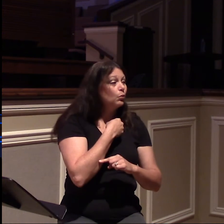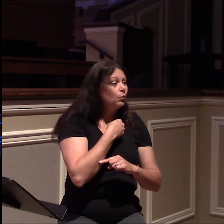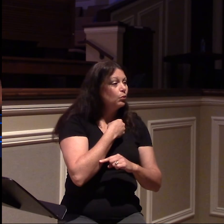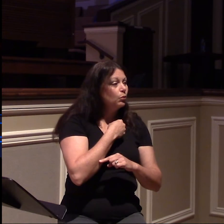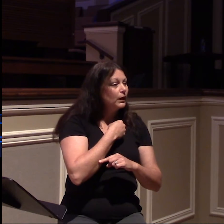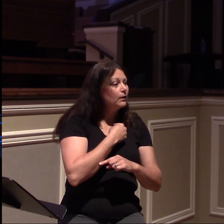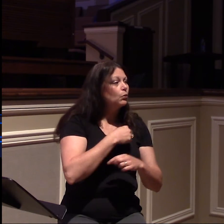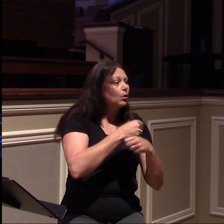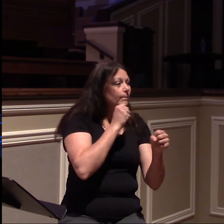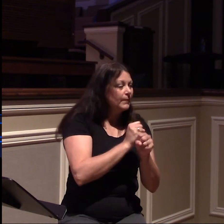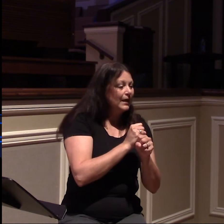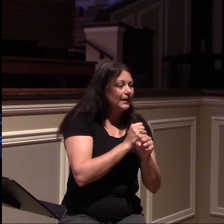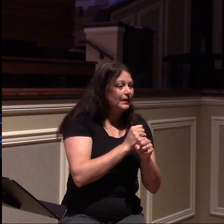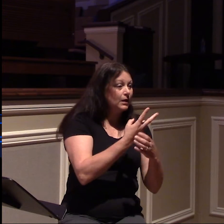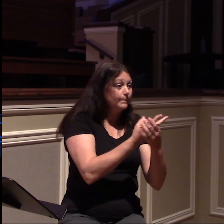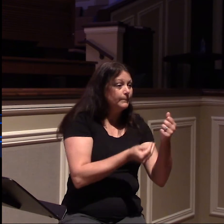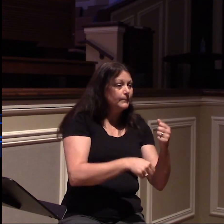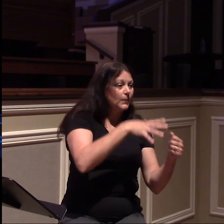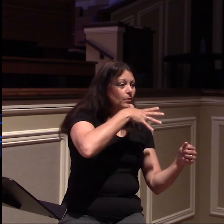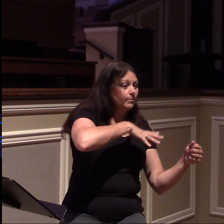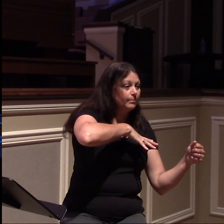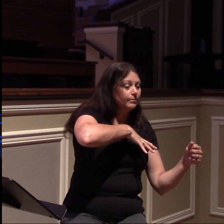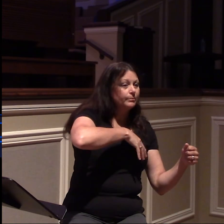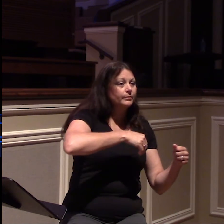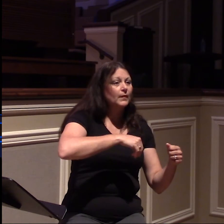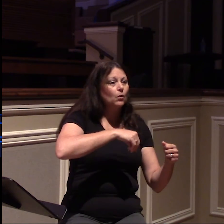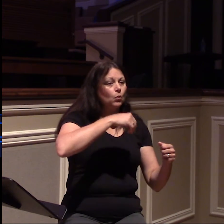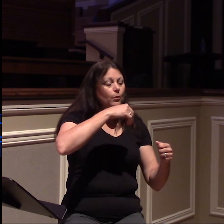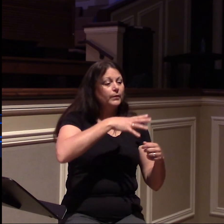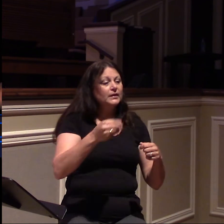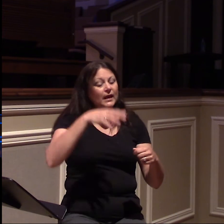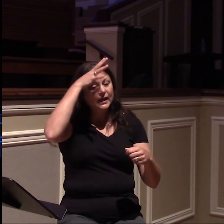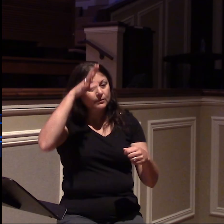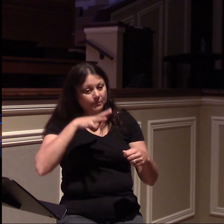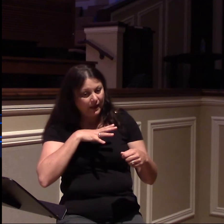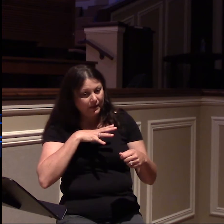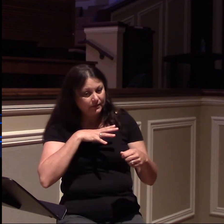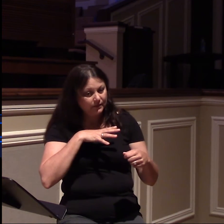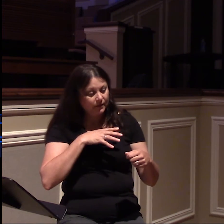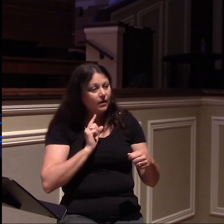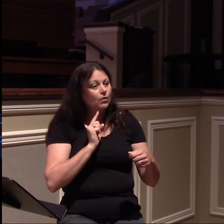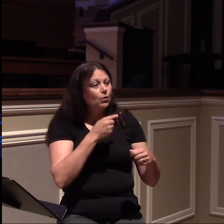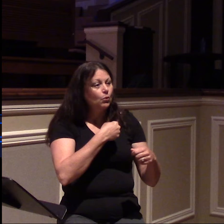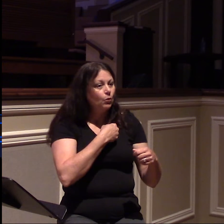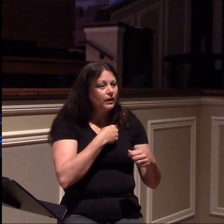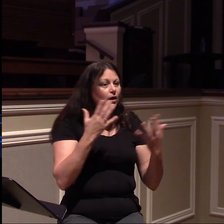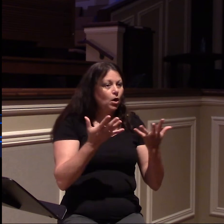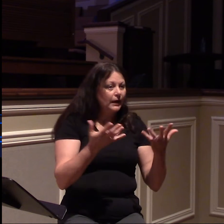What happens is we represent the image bearing of God in all the world as male and female.